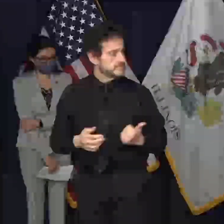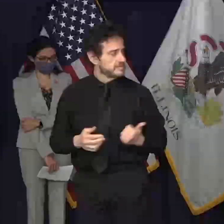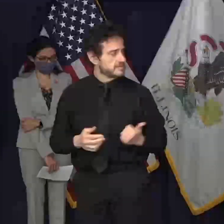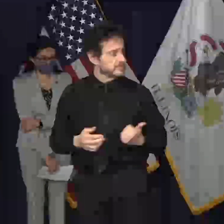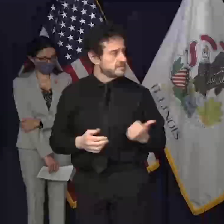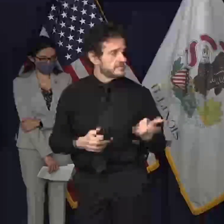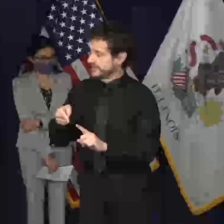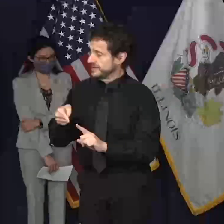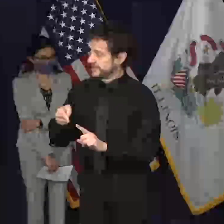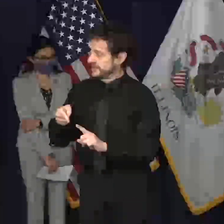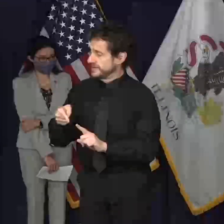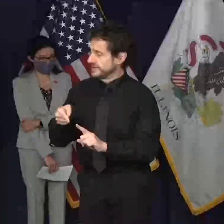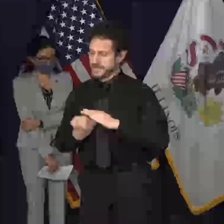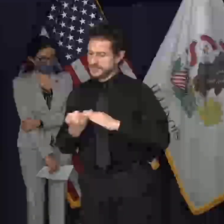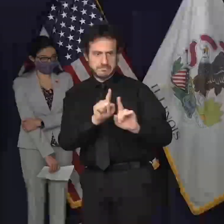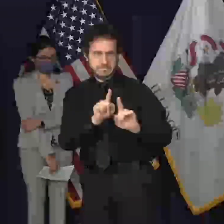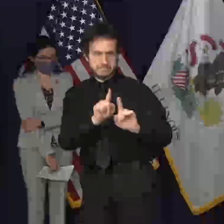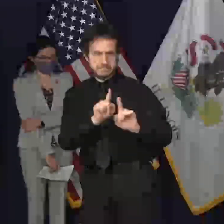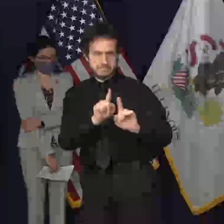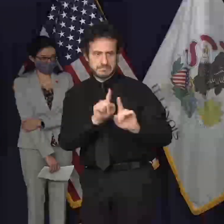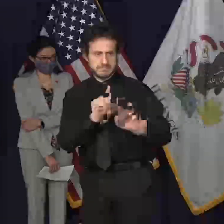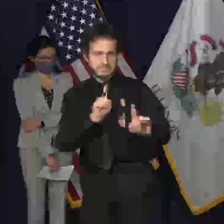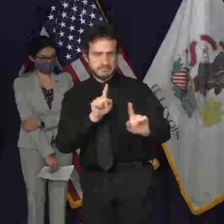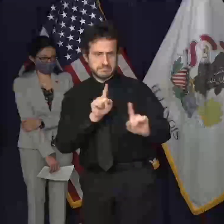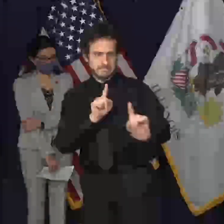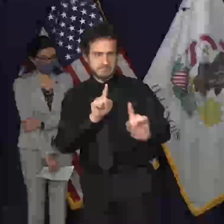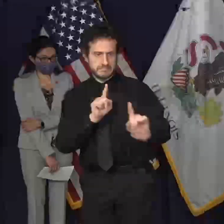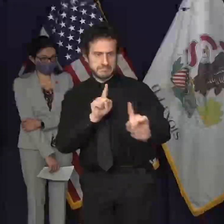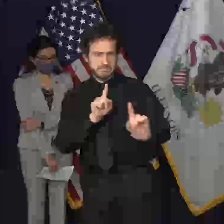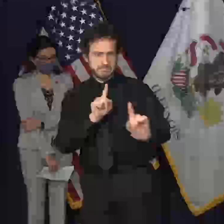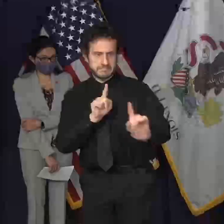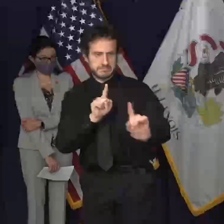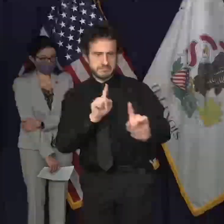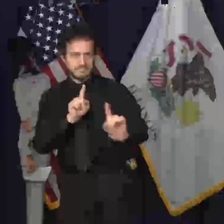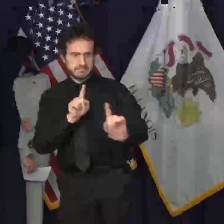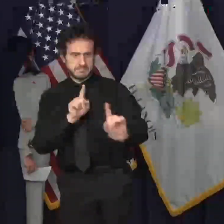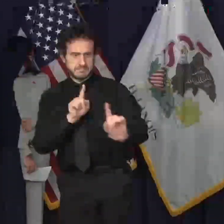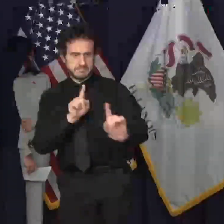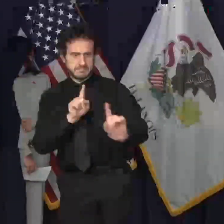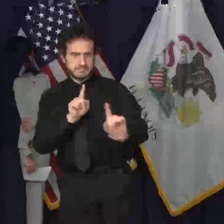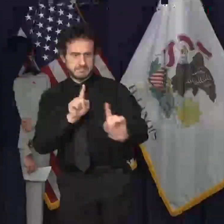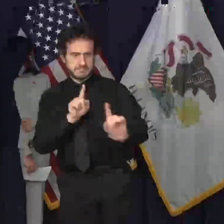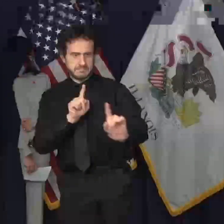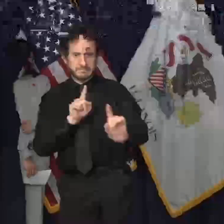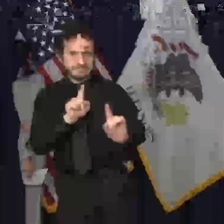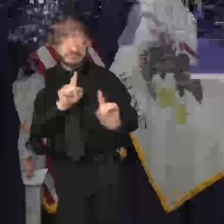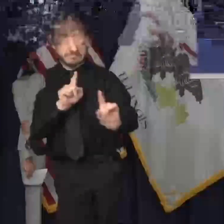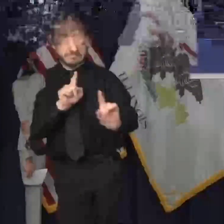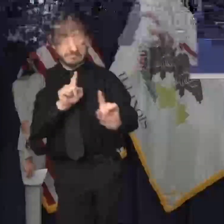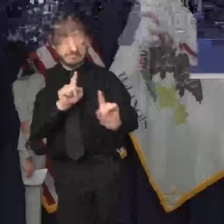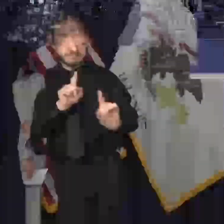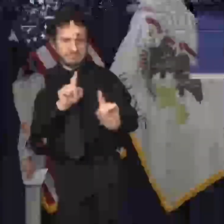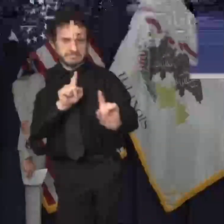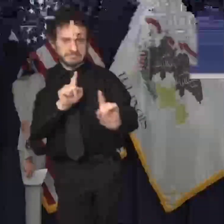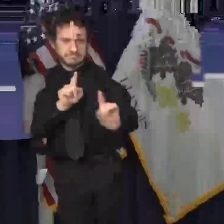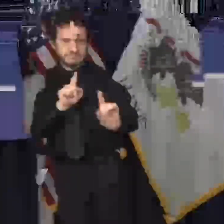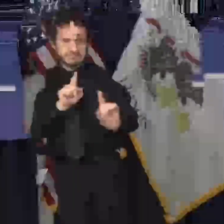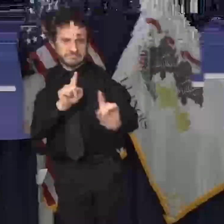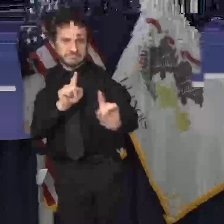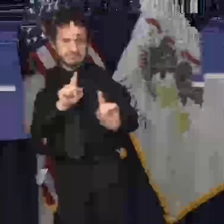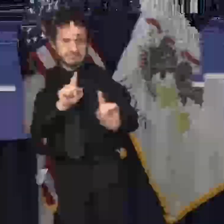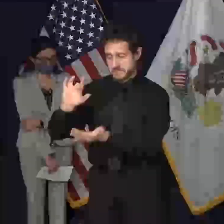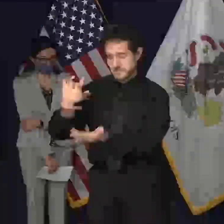of where we are now is that I think we've tried to stress that we still don't have a cure. We still don't